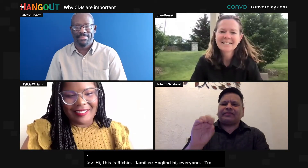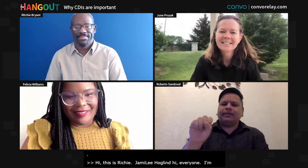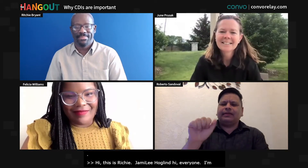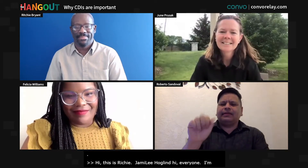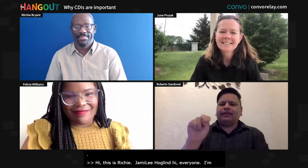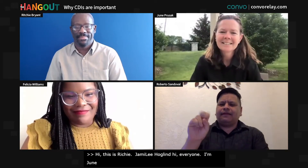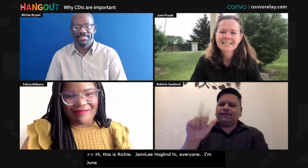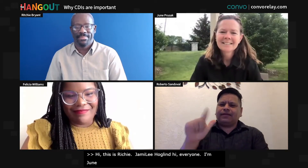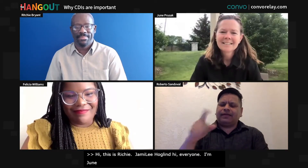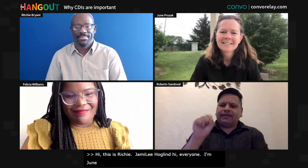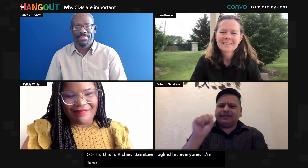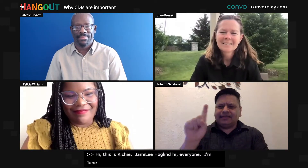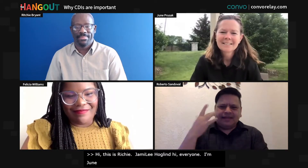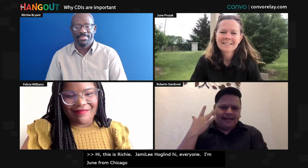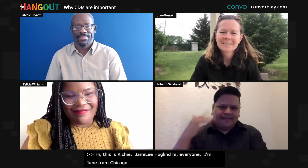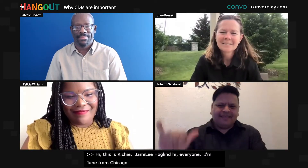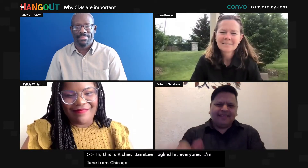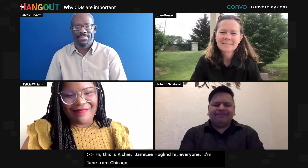Hey,